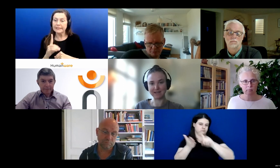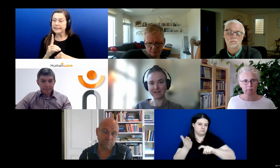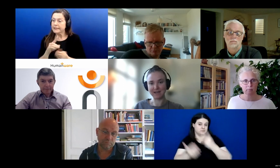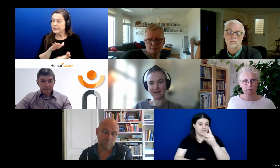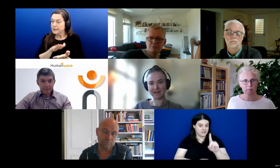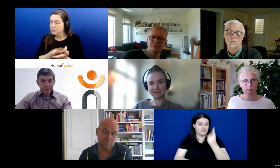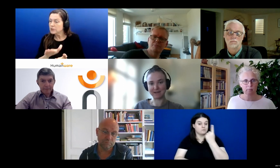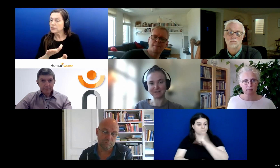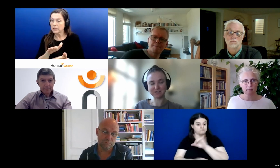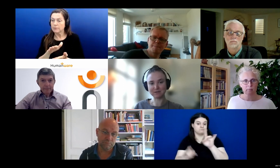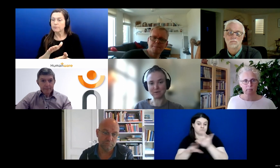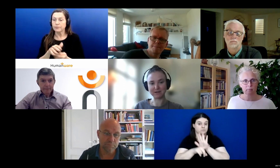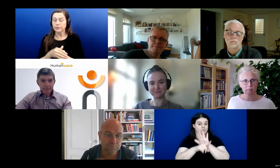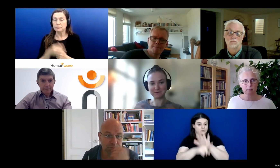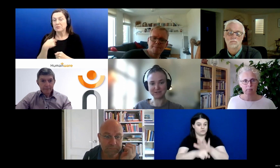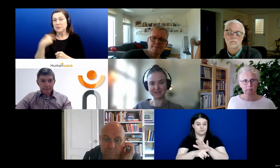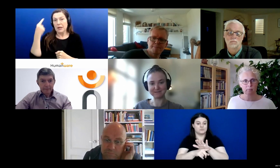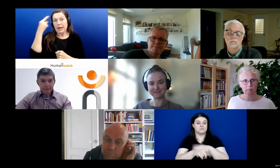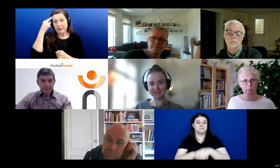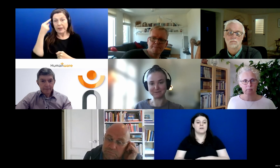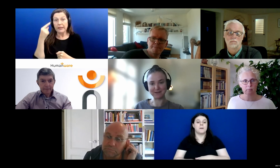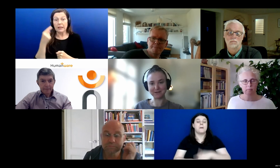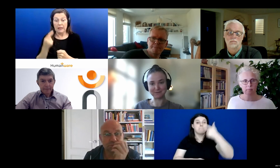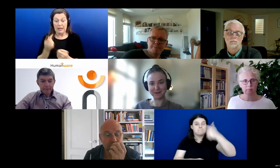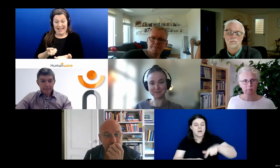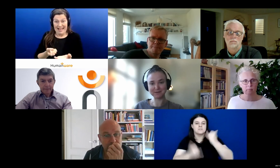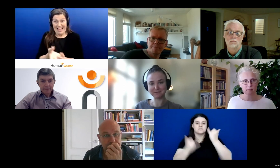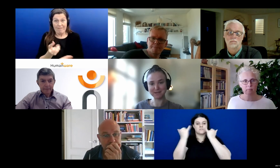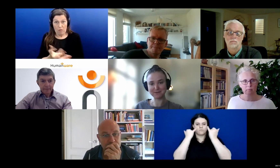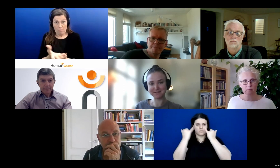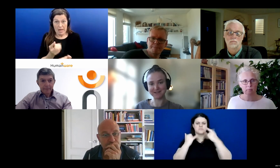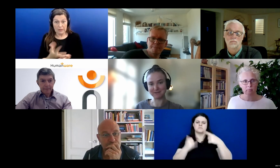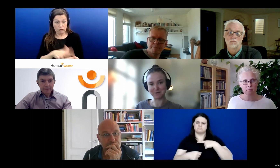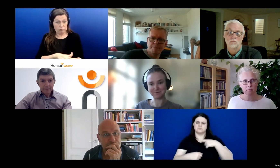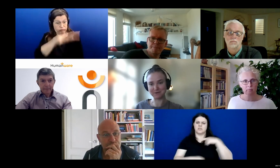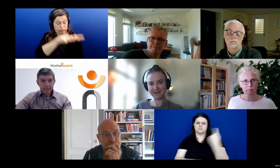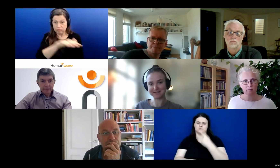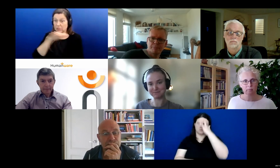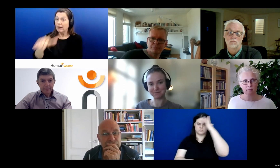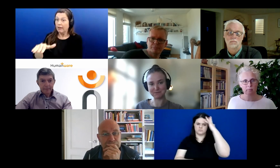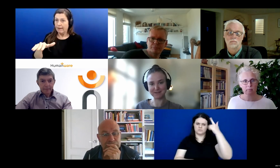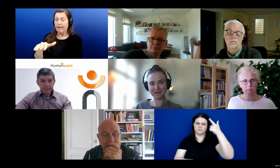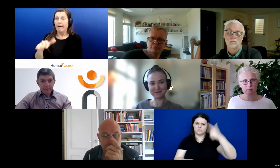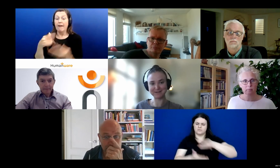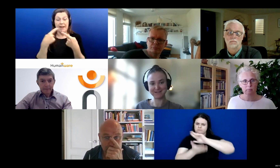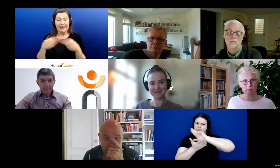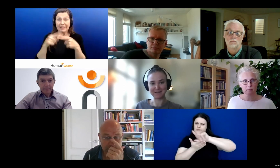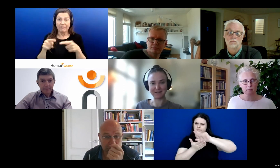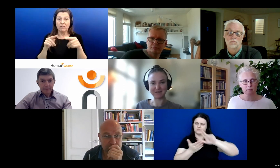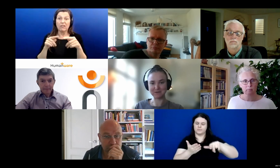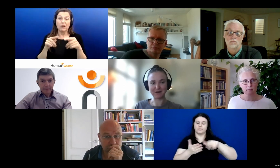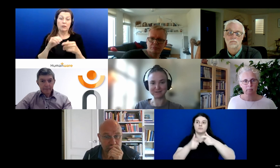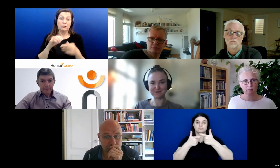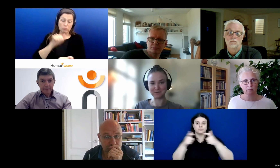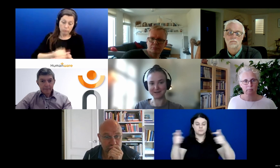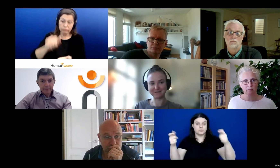helpful. I think just the more information is available to people in the more formats, probably the better. I mean, I